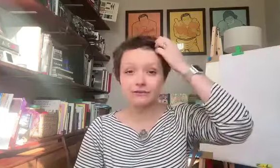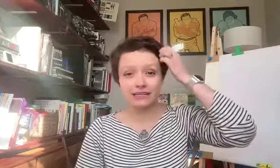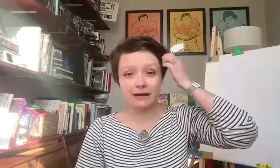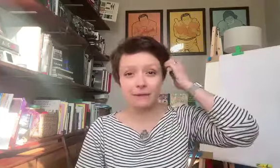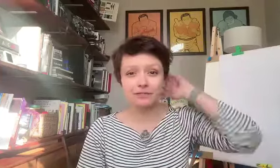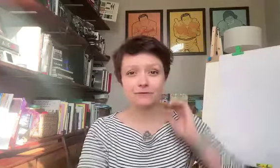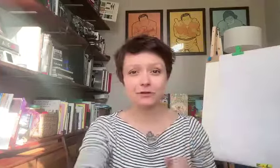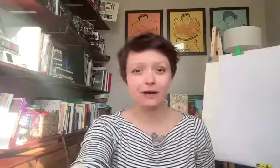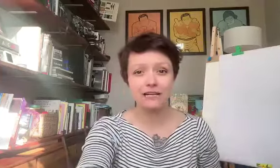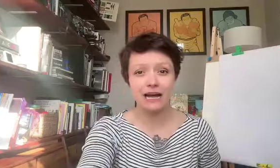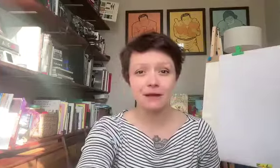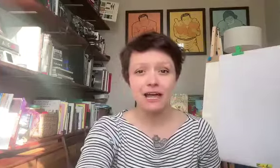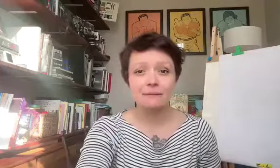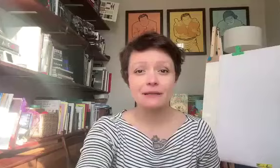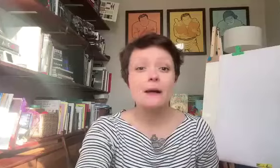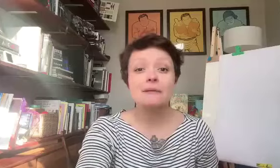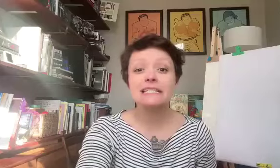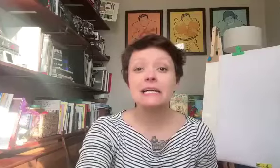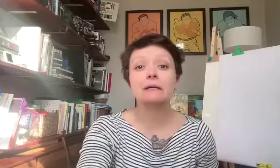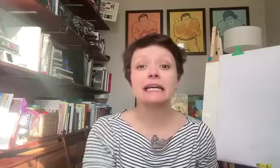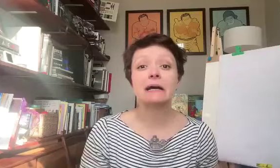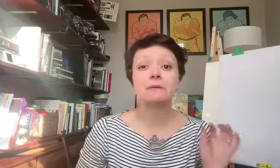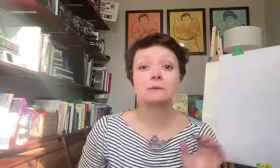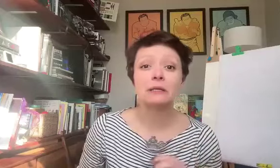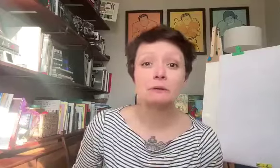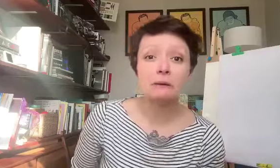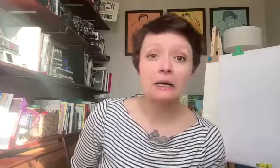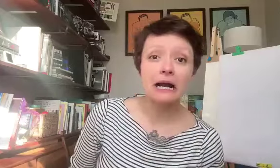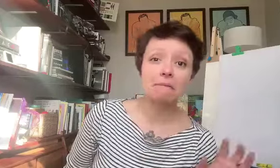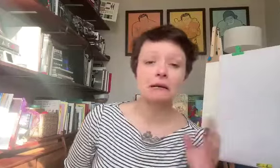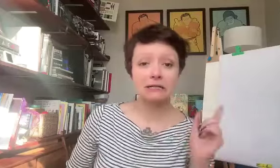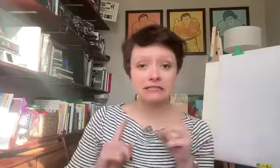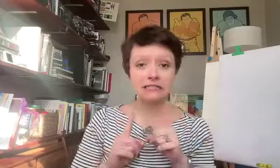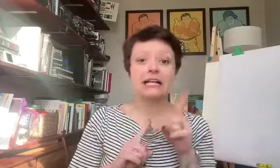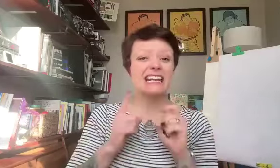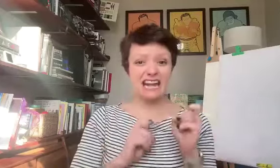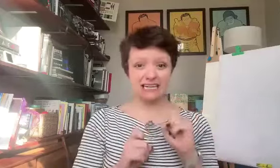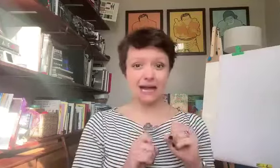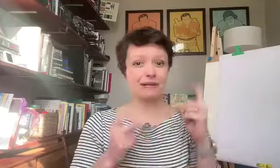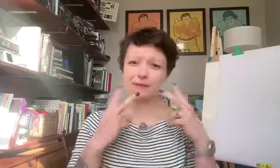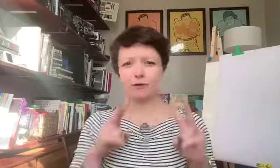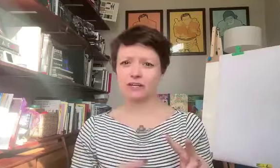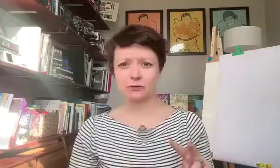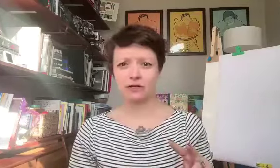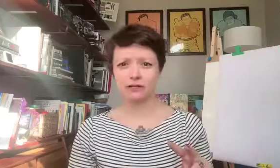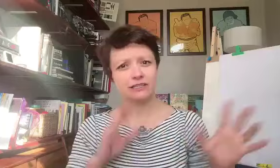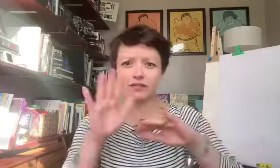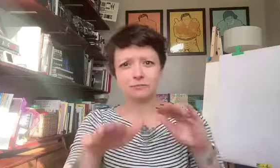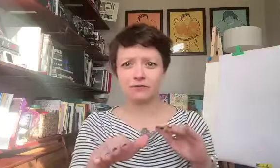is going to come up to you after a rug time and be like, Miss Kimberly, that was a really great workout. But here's the deal. Next time, can you be more visual? Because if you could do more